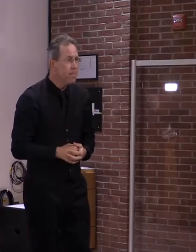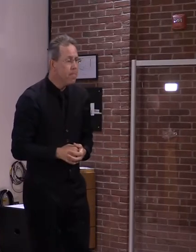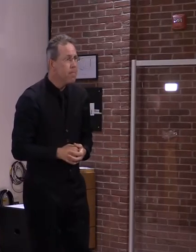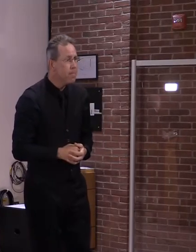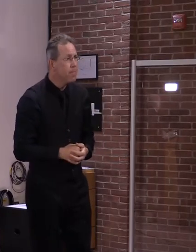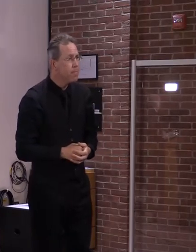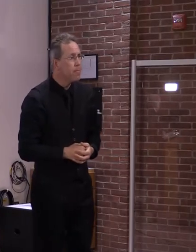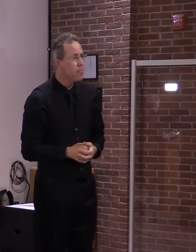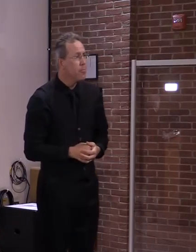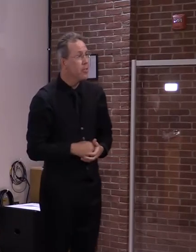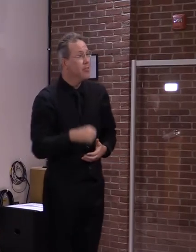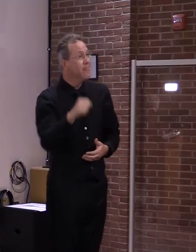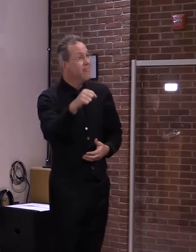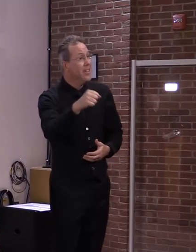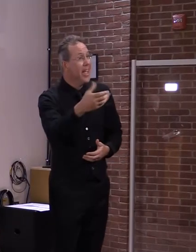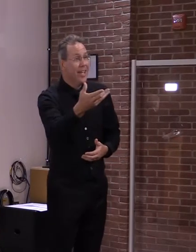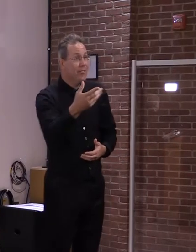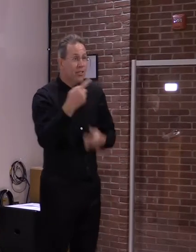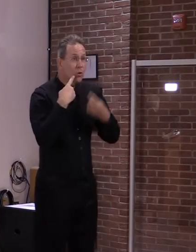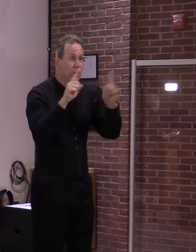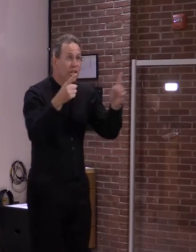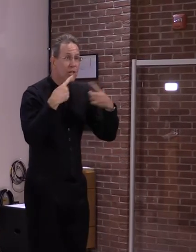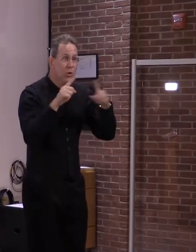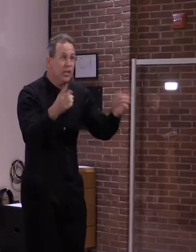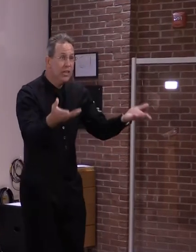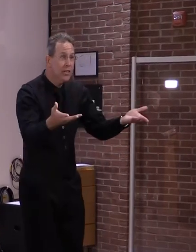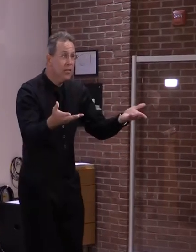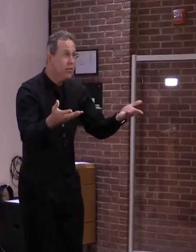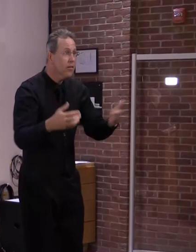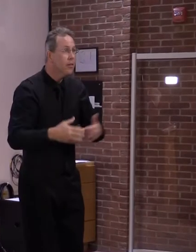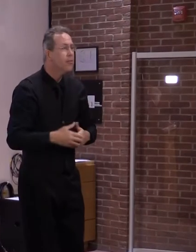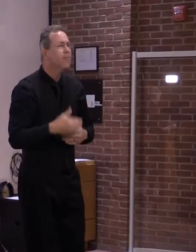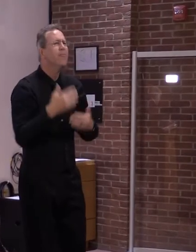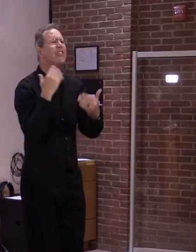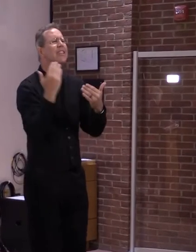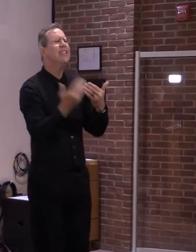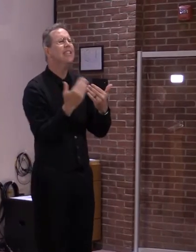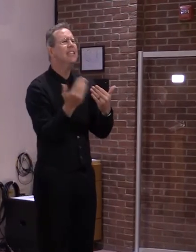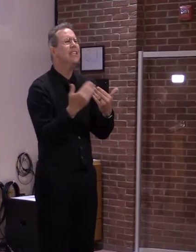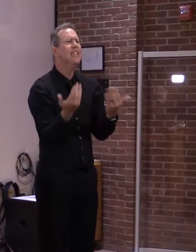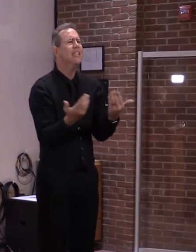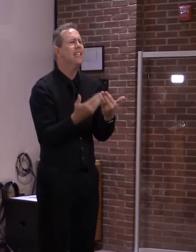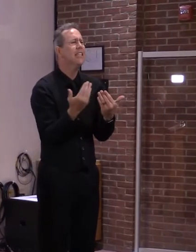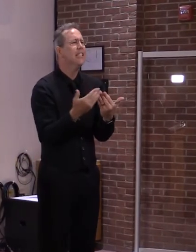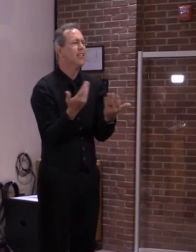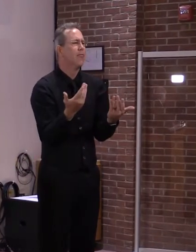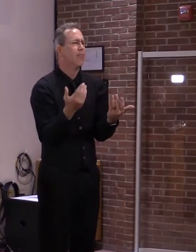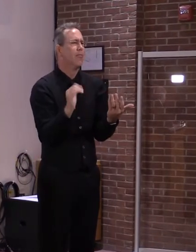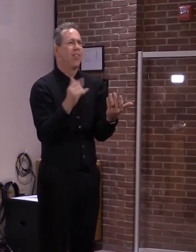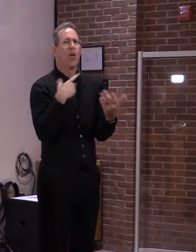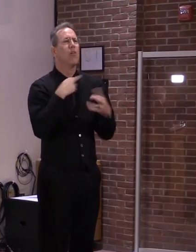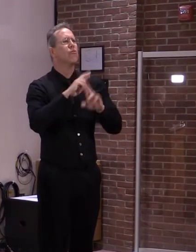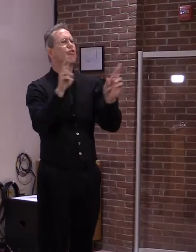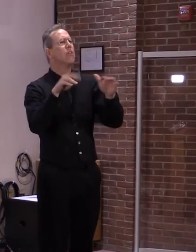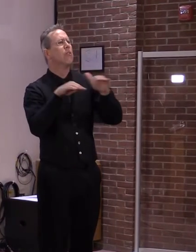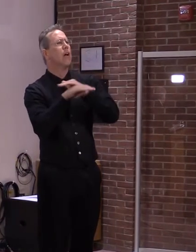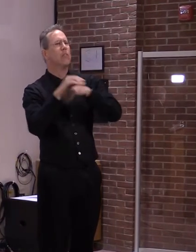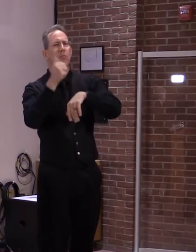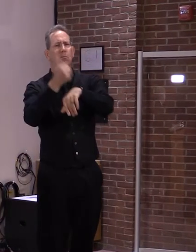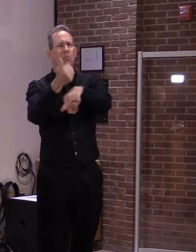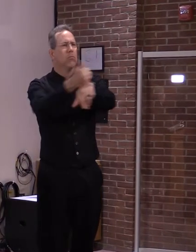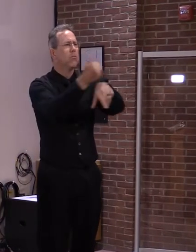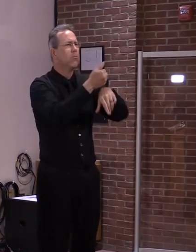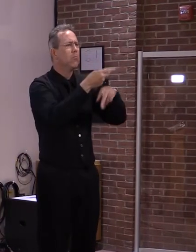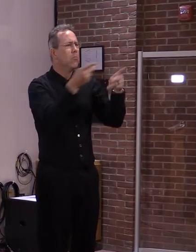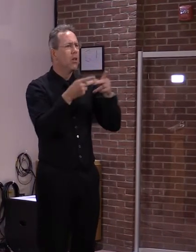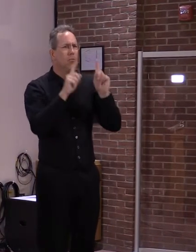Yeah, it is working. We've seen the convenience factor make it work. As the governor said, we are targeting that group, and, you